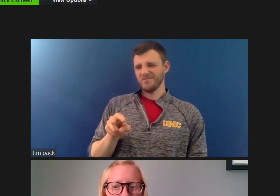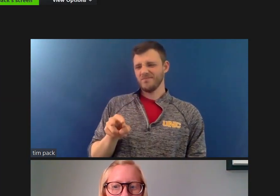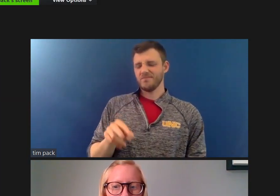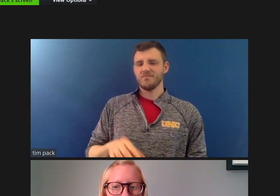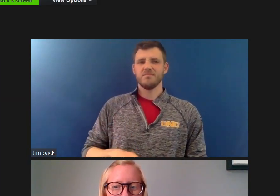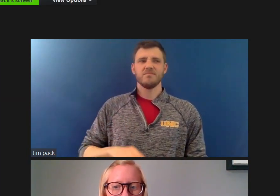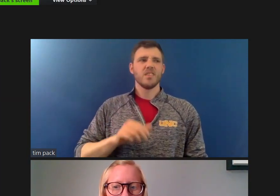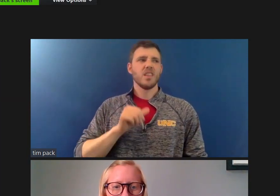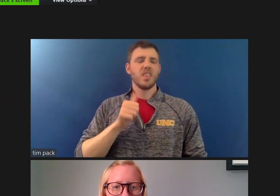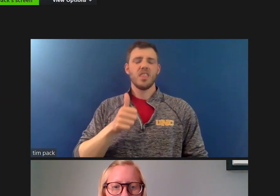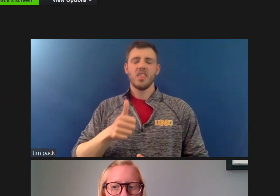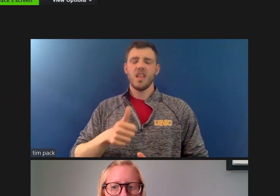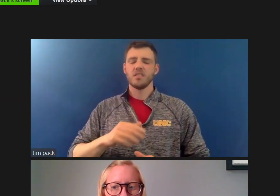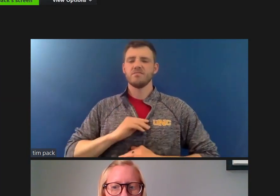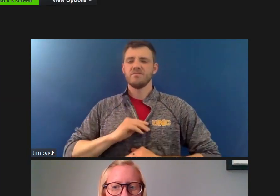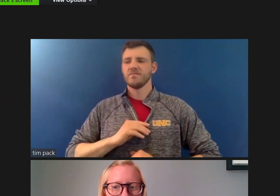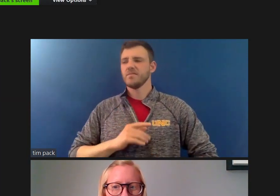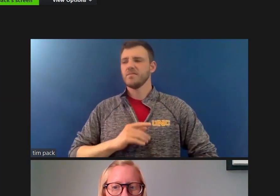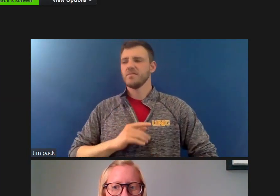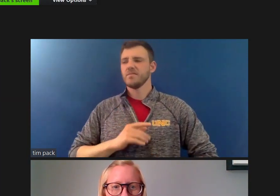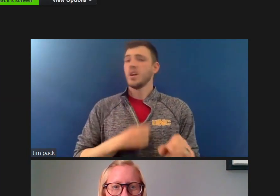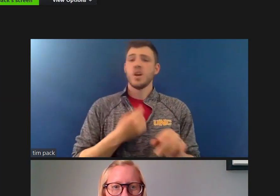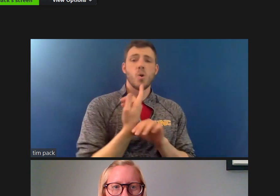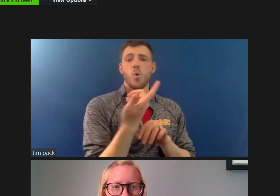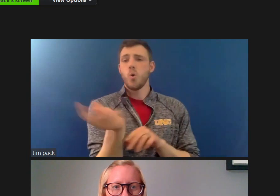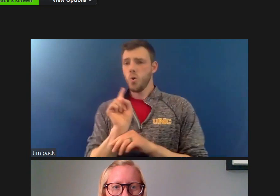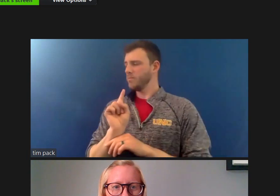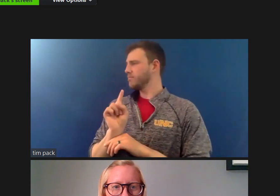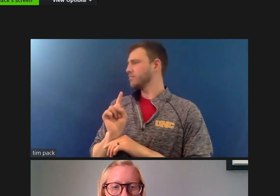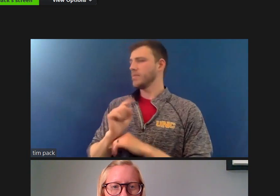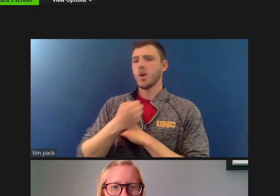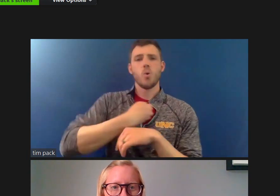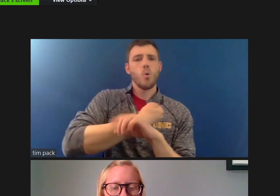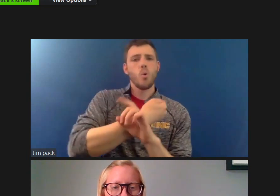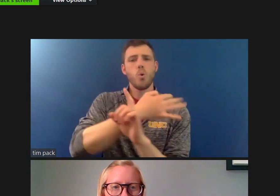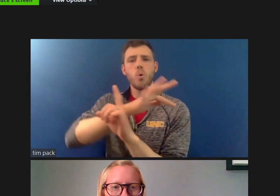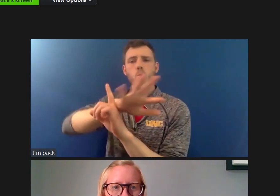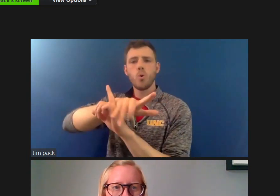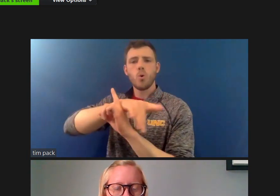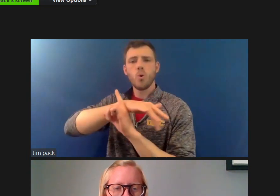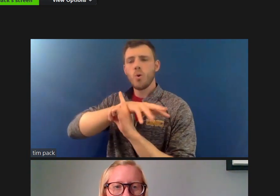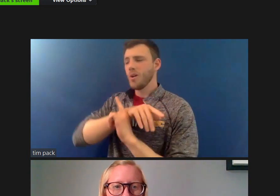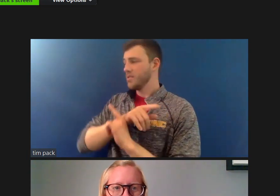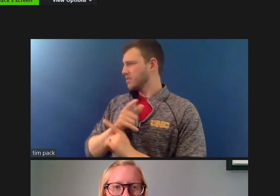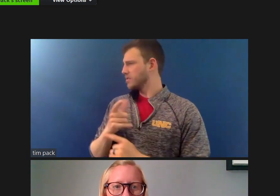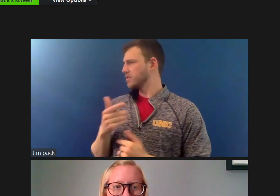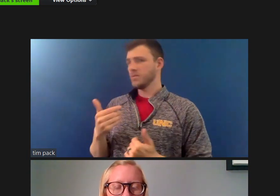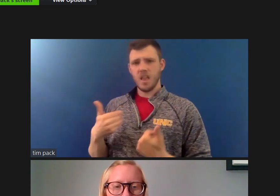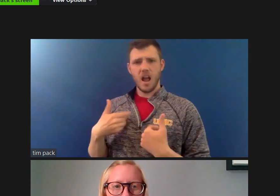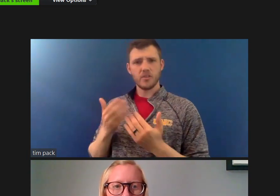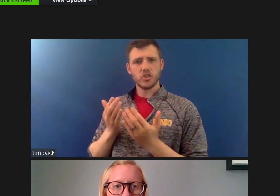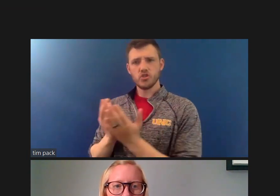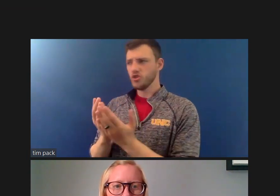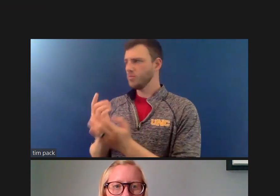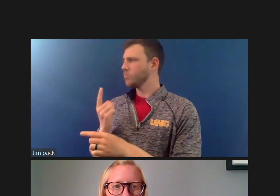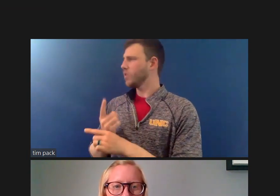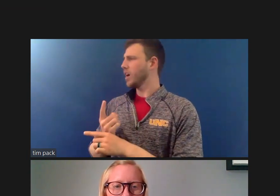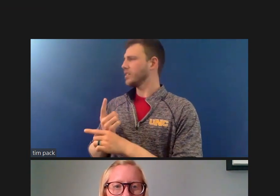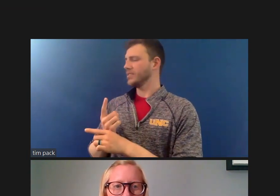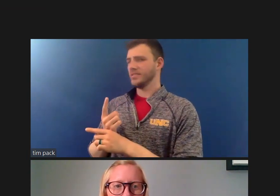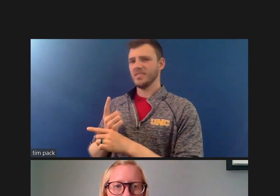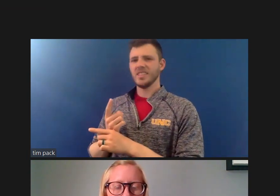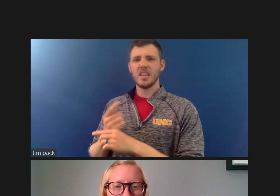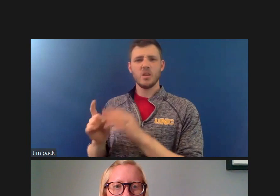his black cloak circling. "Isn't there a ship, then?" Inside the floating cloak, he was tall,